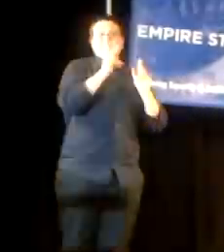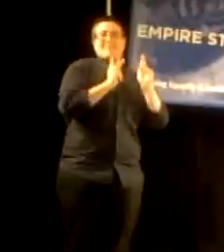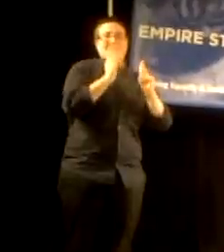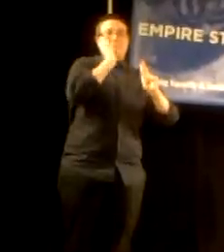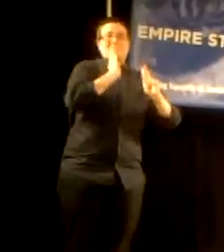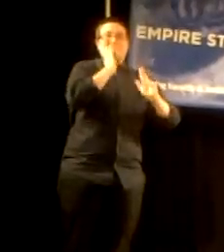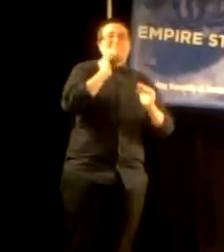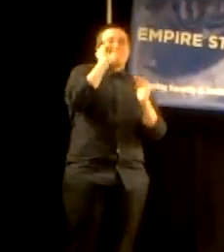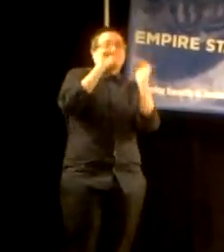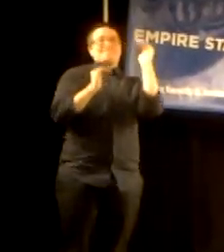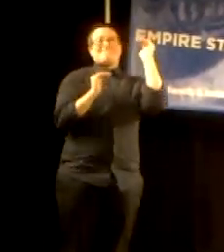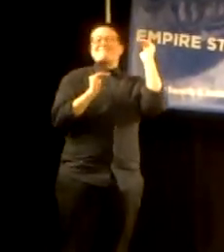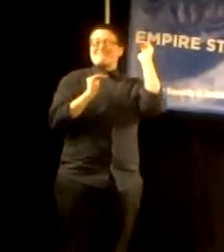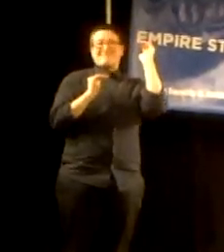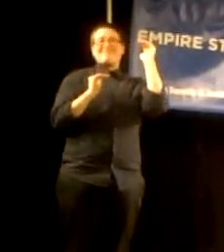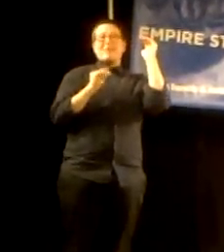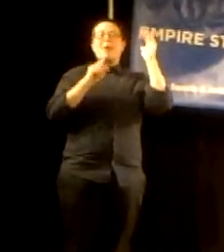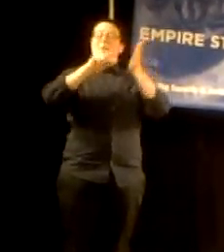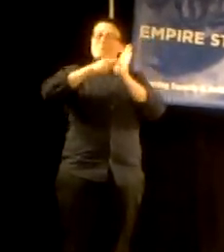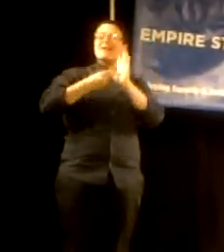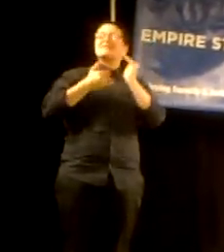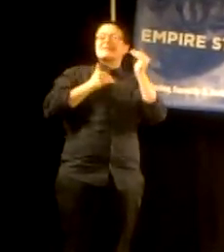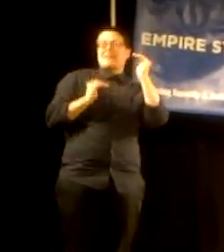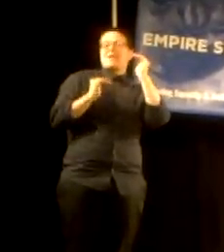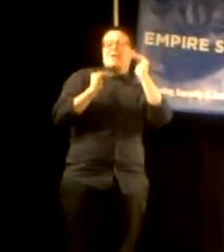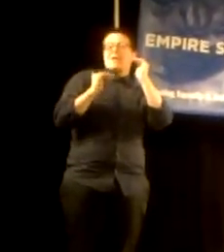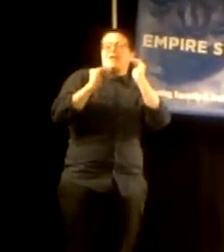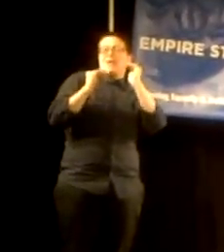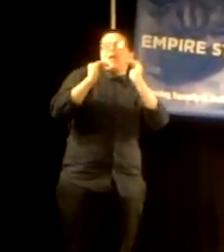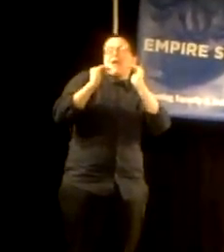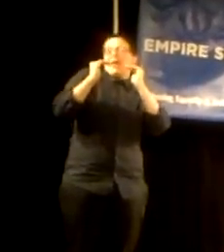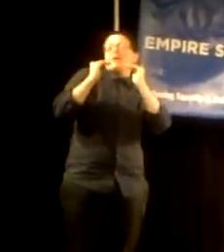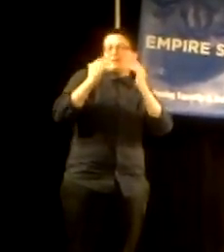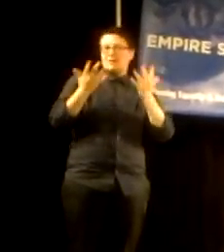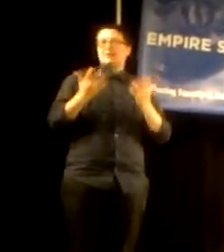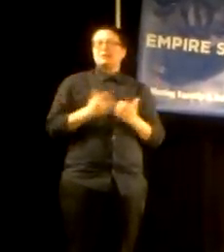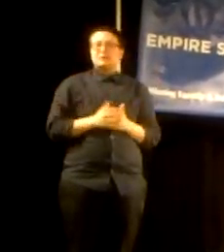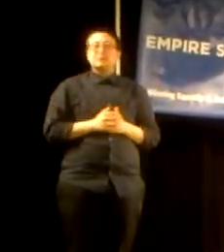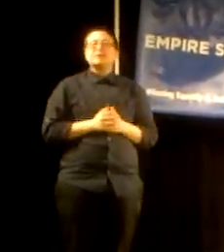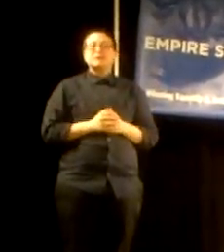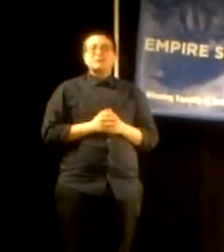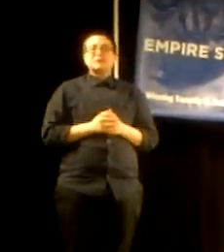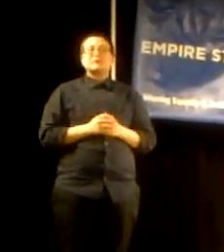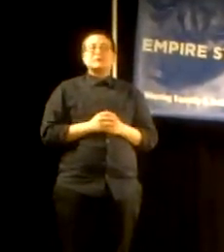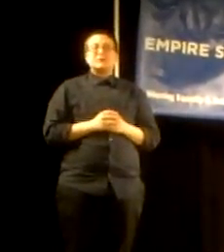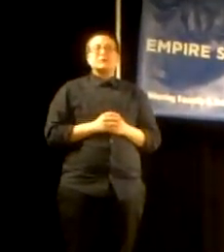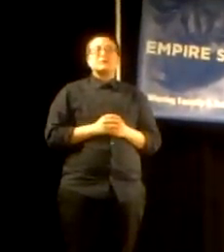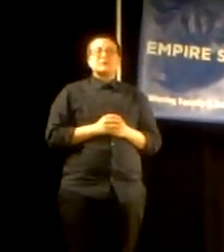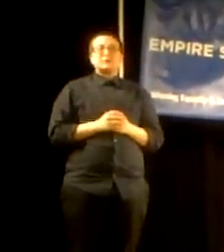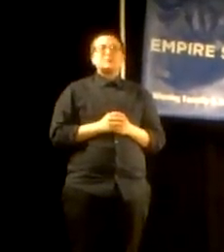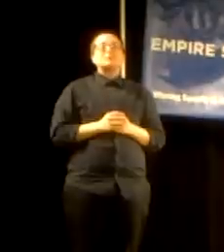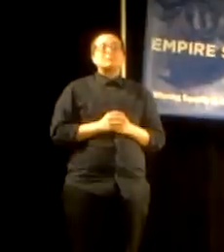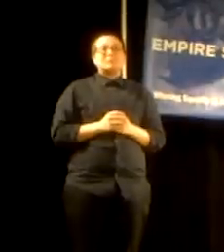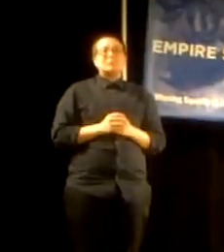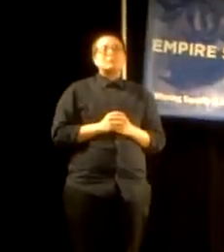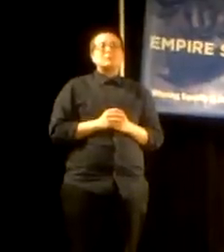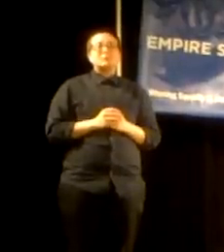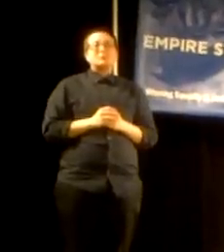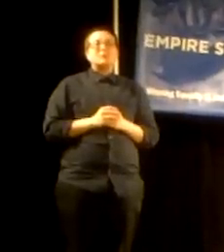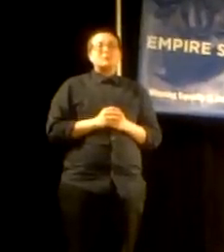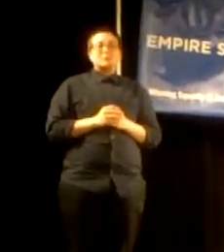Last month, the Equal Employment Opportunity Commission ruled that transgender people are covered under Title VII,